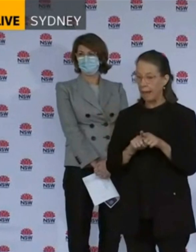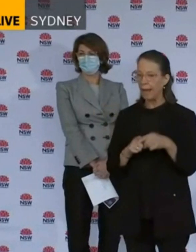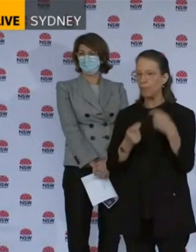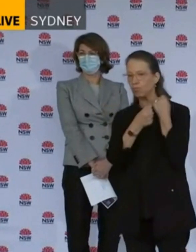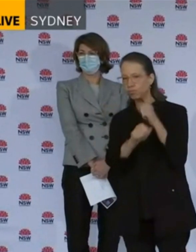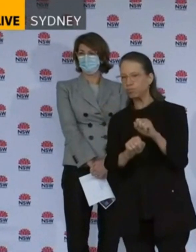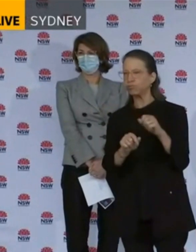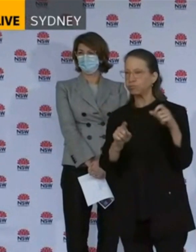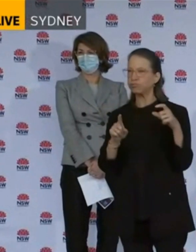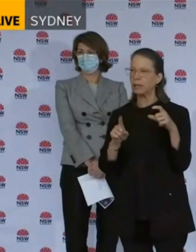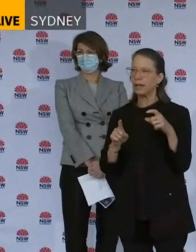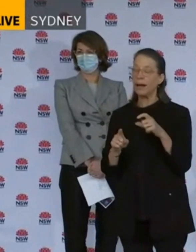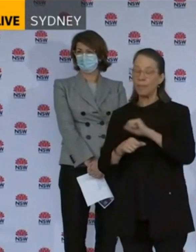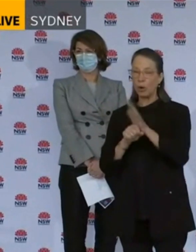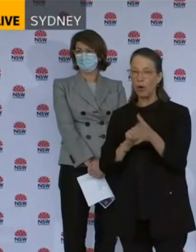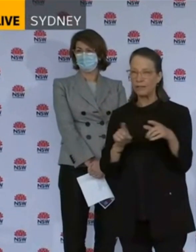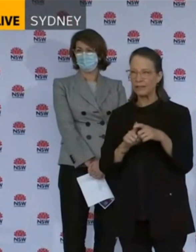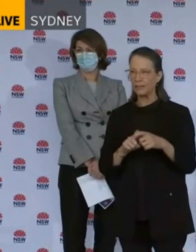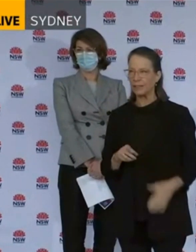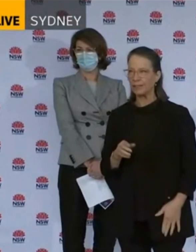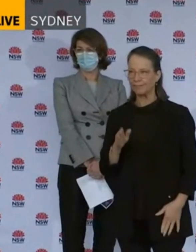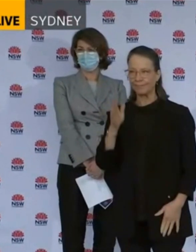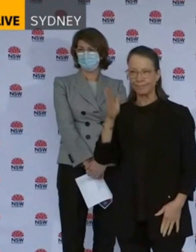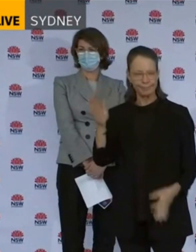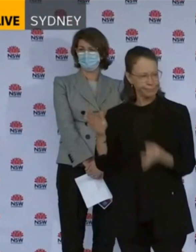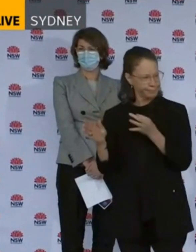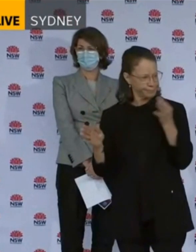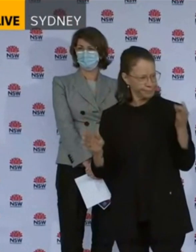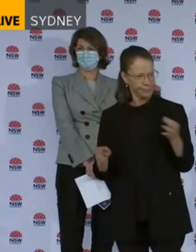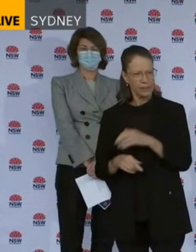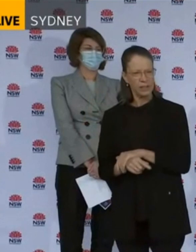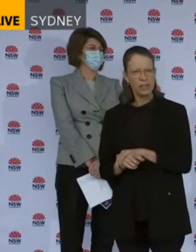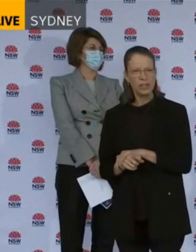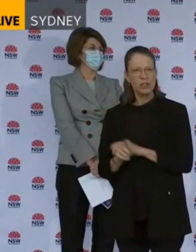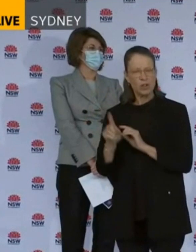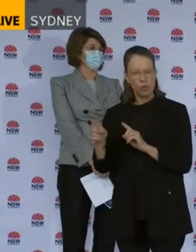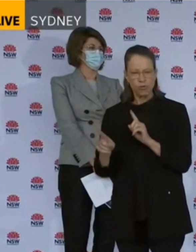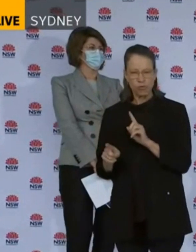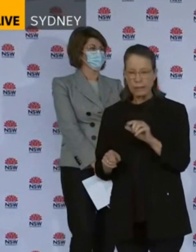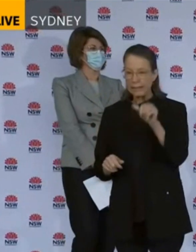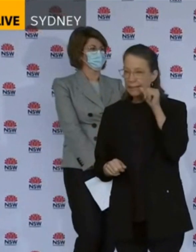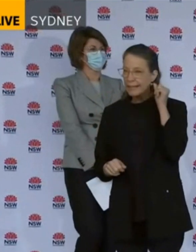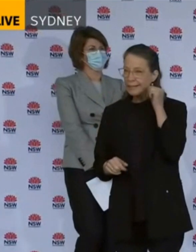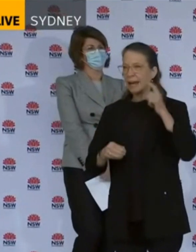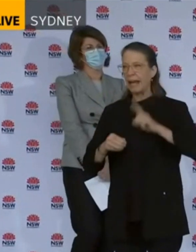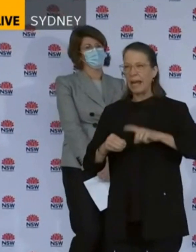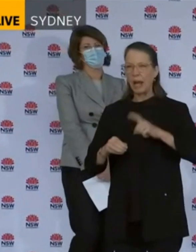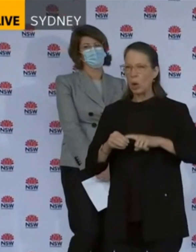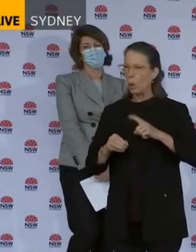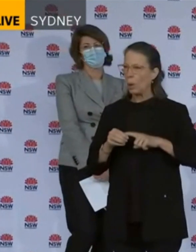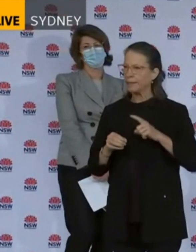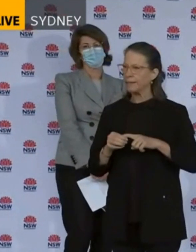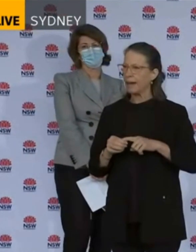Your Queensland counterpart has this morning vigorously defended the advice she gave yesterday on AstraZeneca. Do you believe her comments have